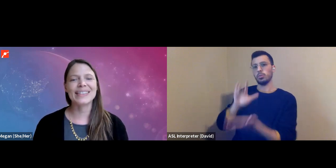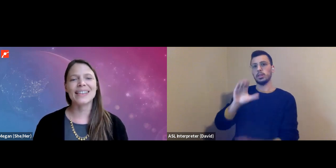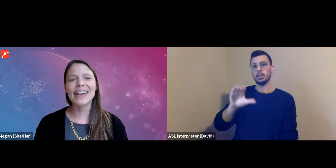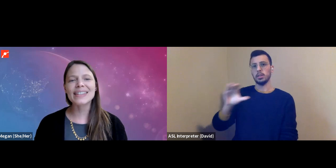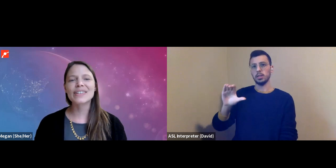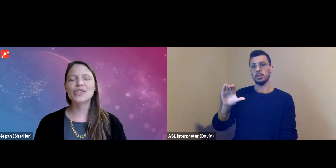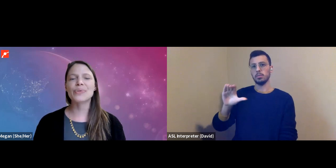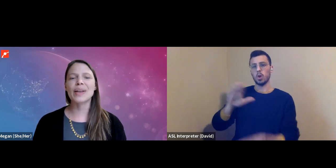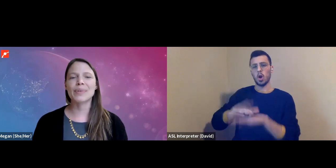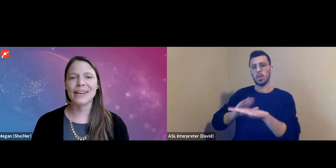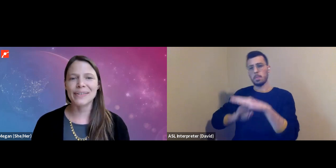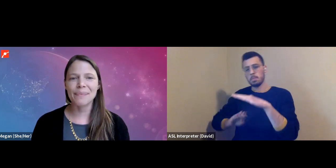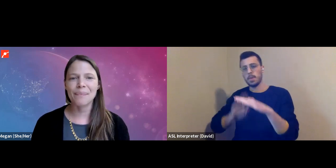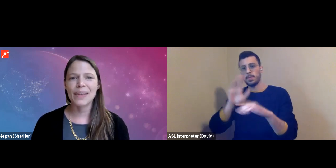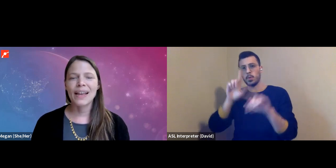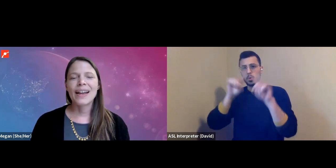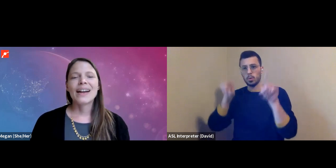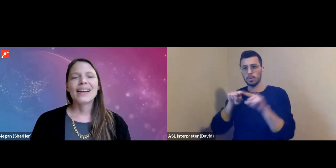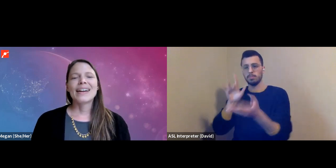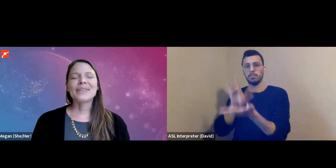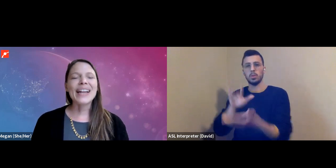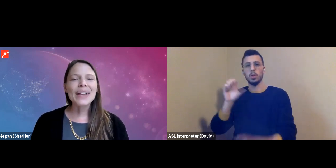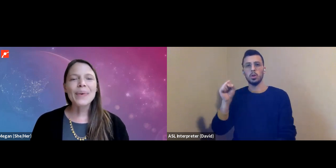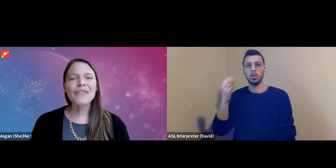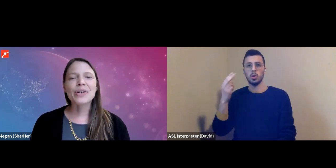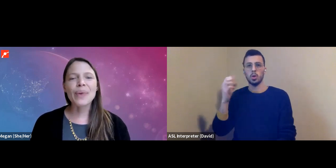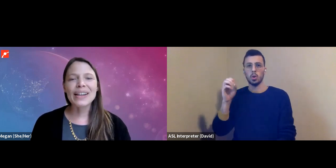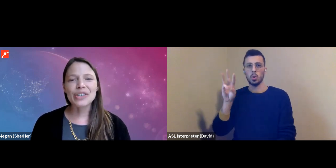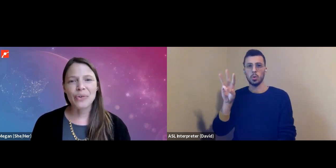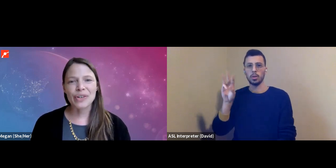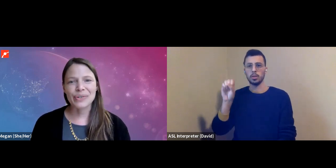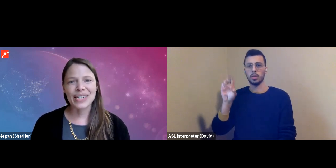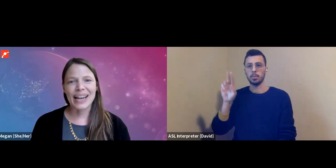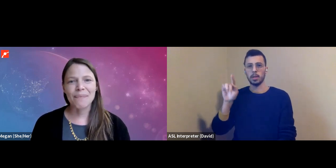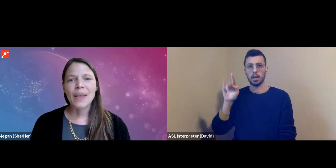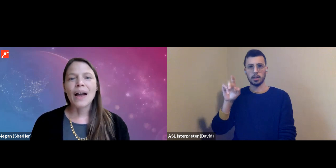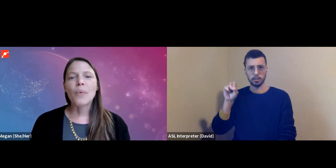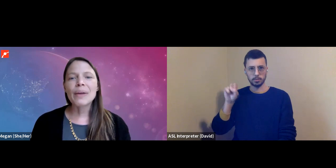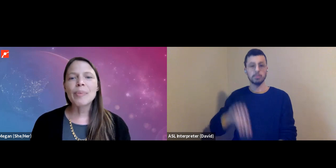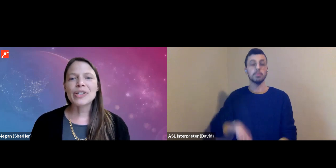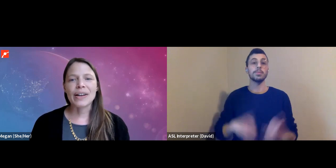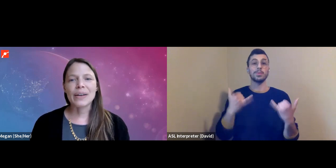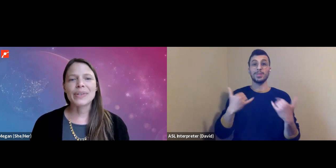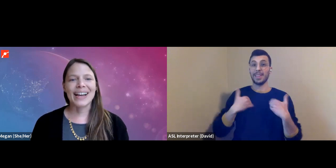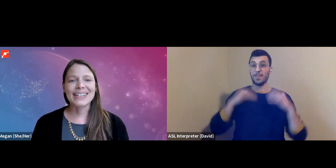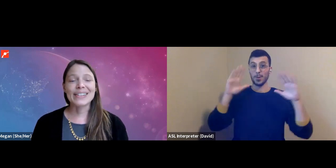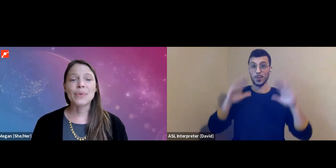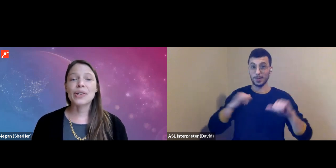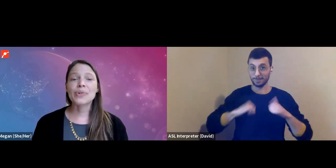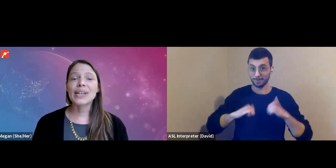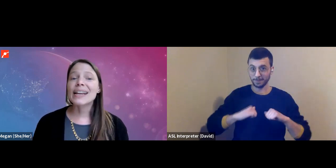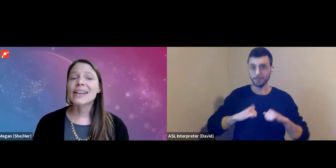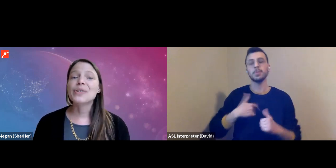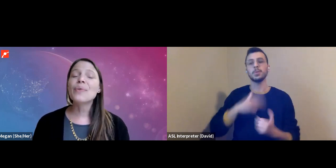screen and selecting Show Subtitles. Now, today we have a great show for you today. We will be talking with scientists